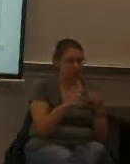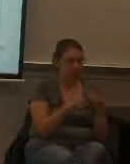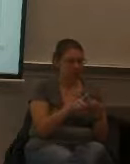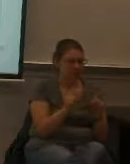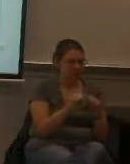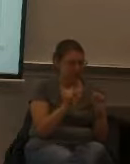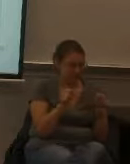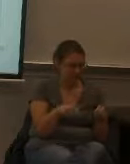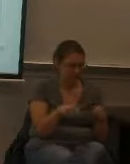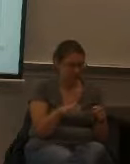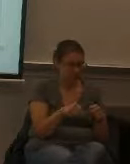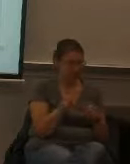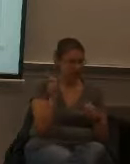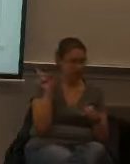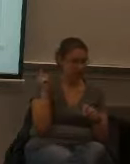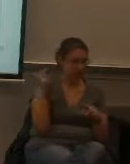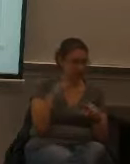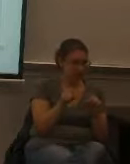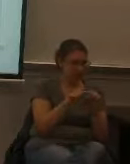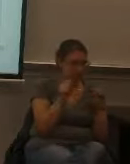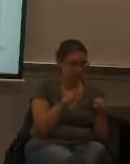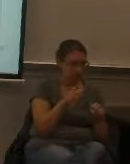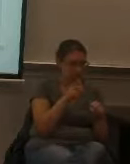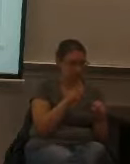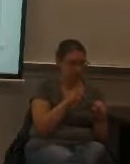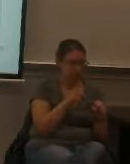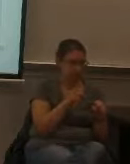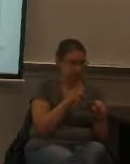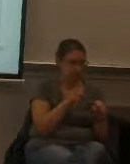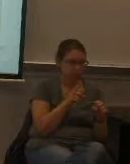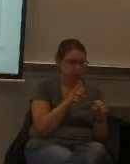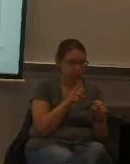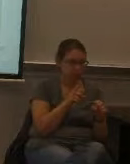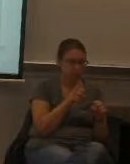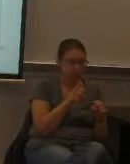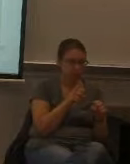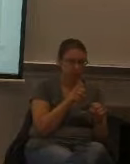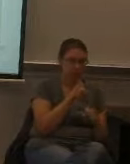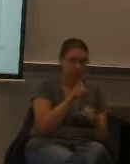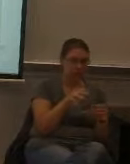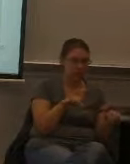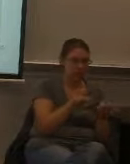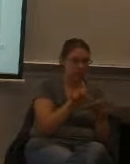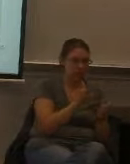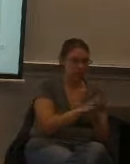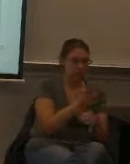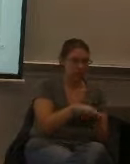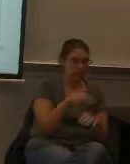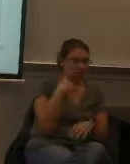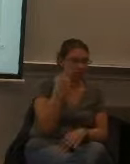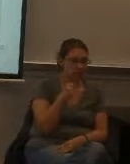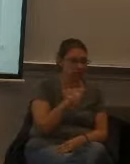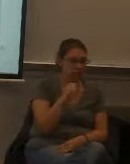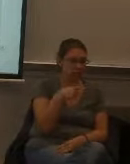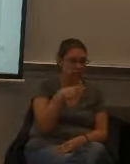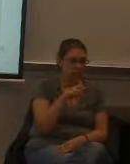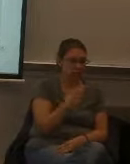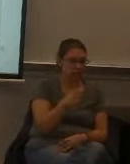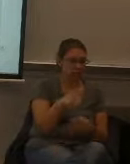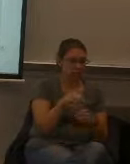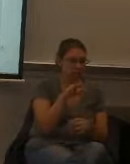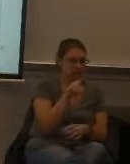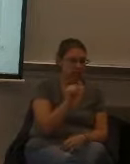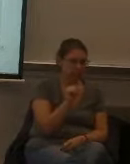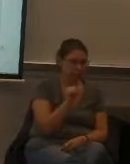different systems. And this particular system is a key paper on Silver Spring in Florida.